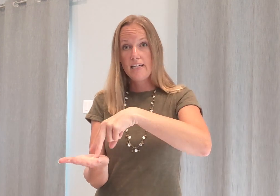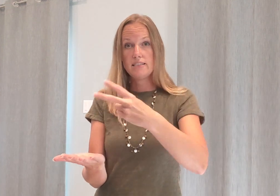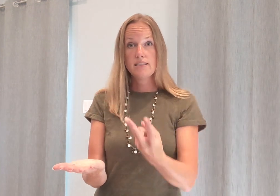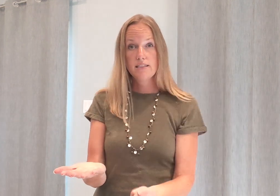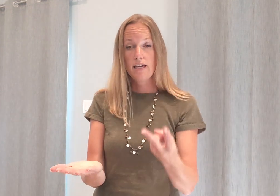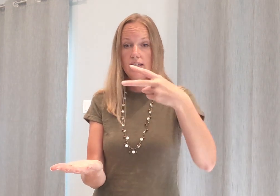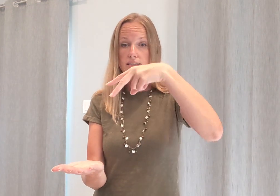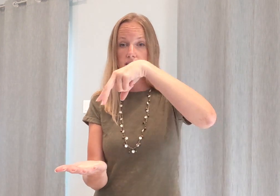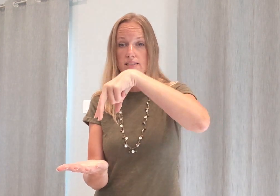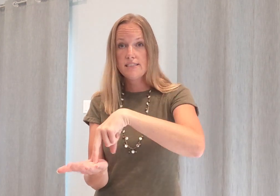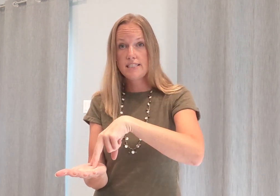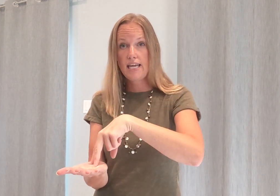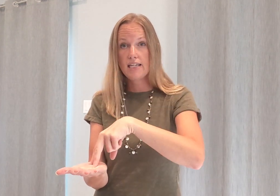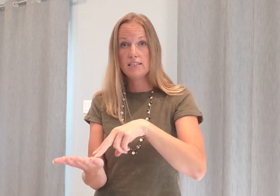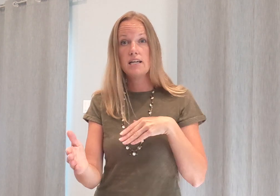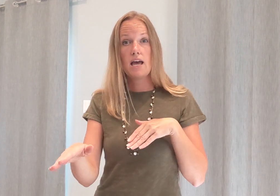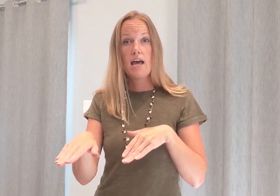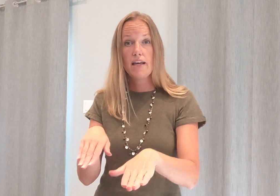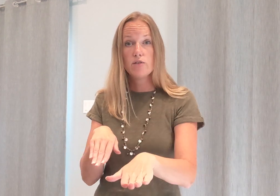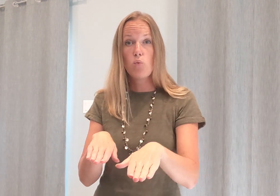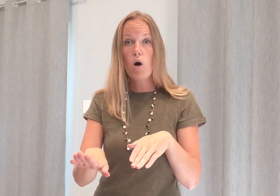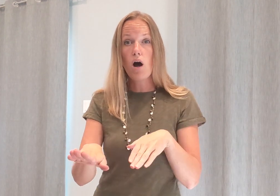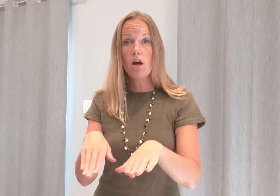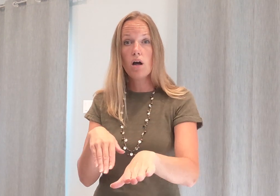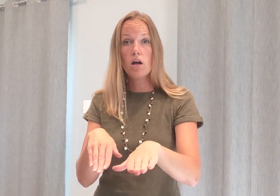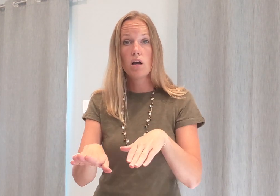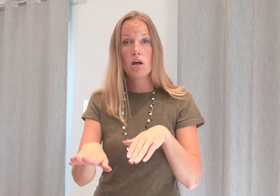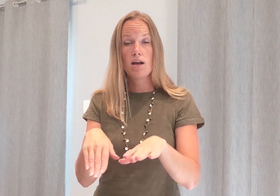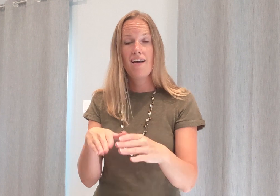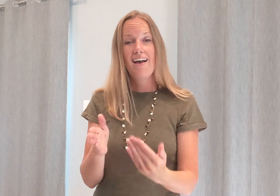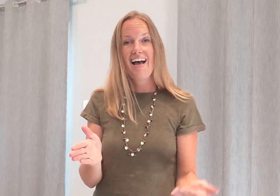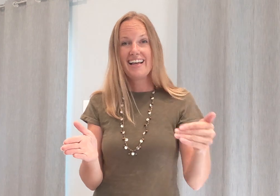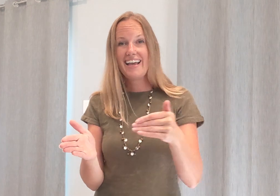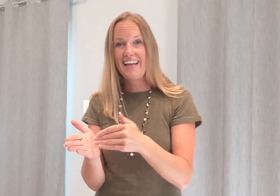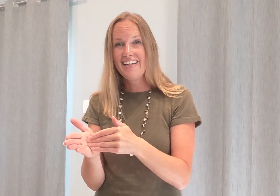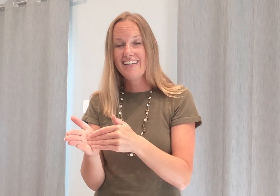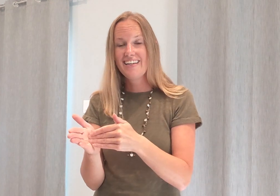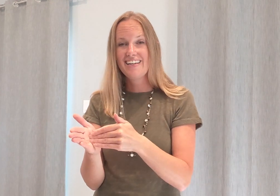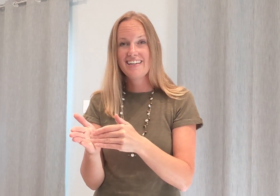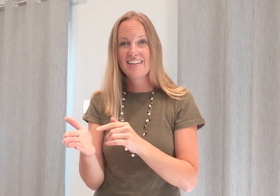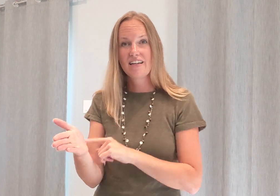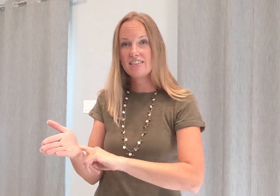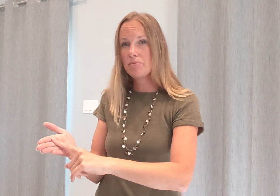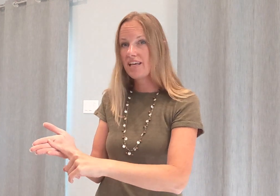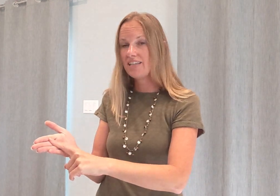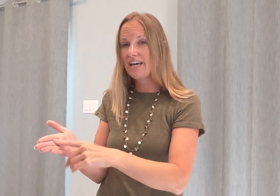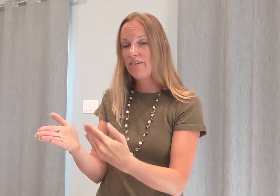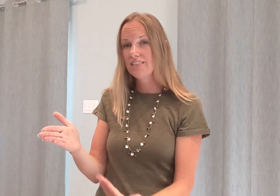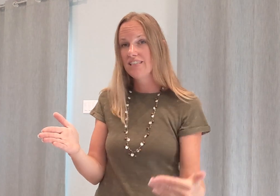stand, okay? To stand and walk again. Non-dominant hand out,